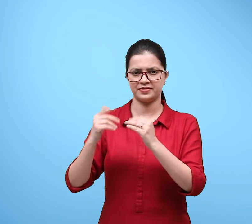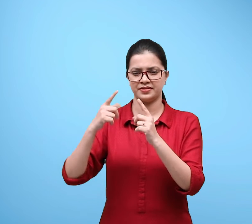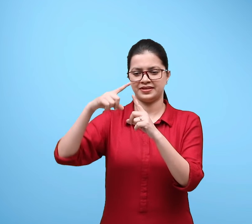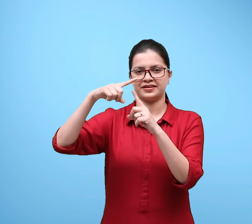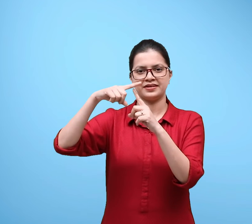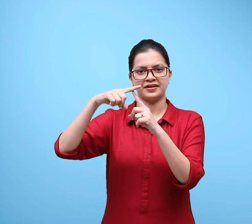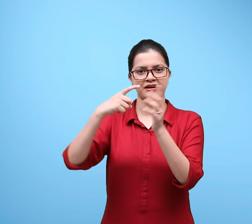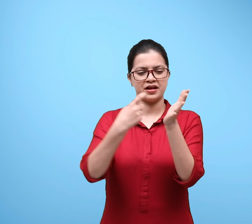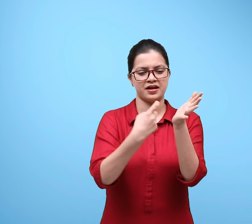transparent,